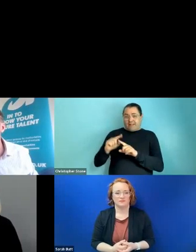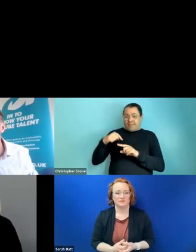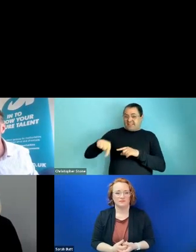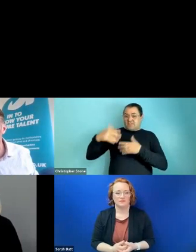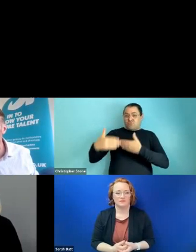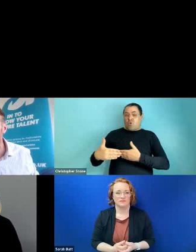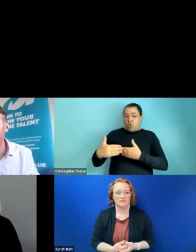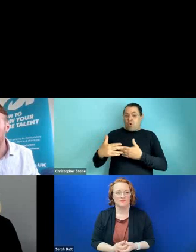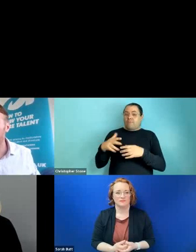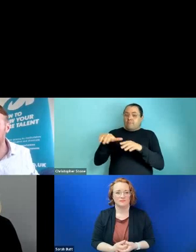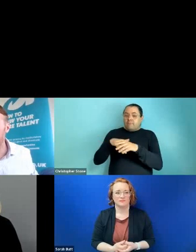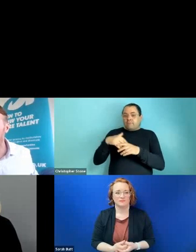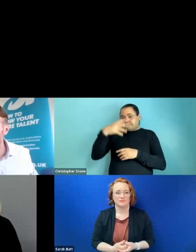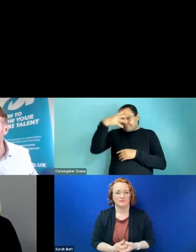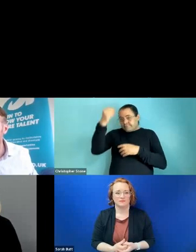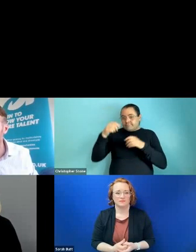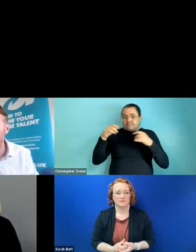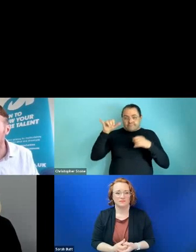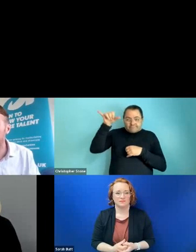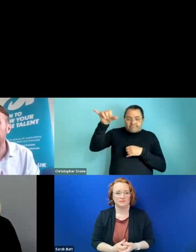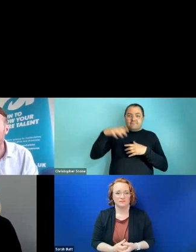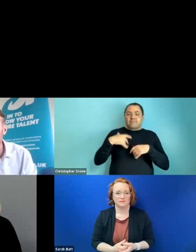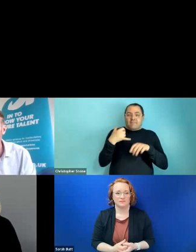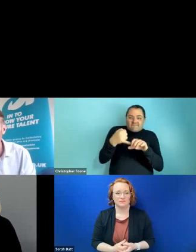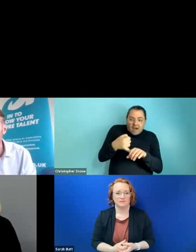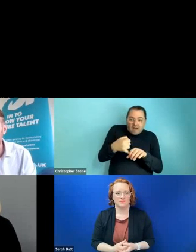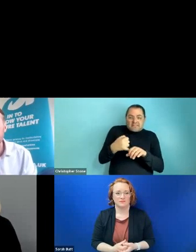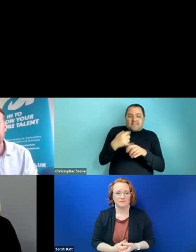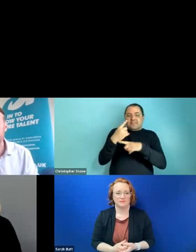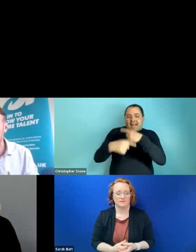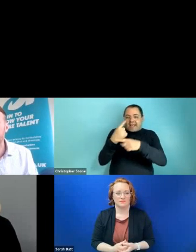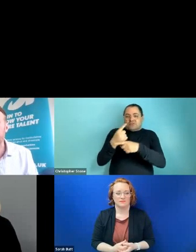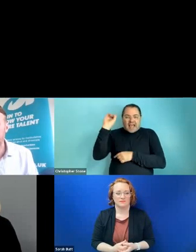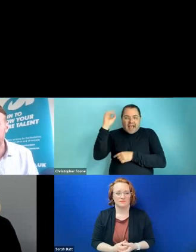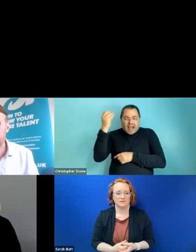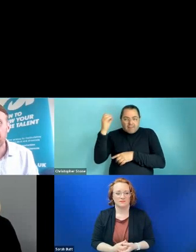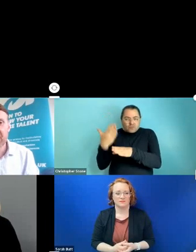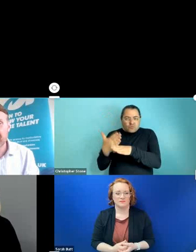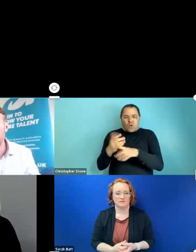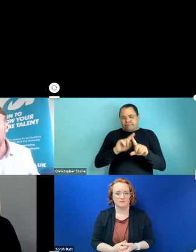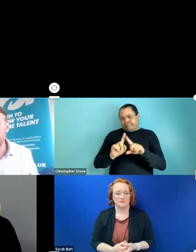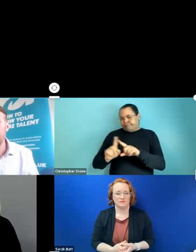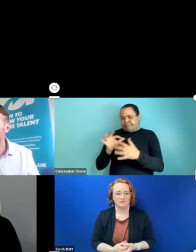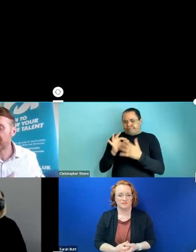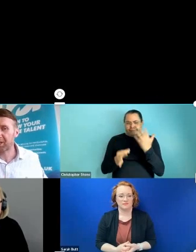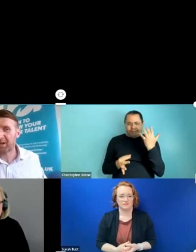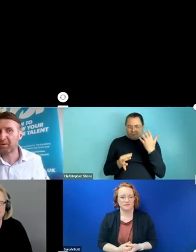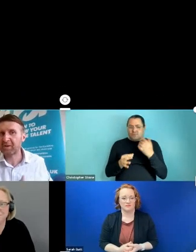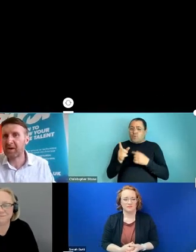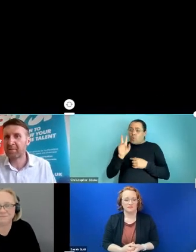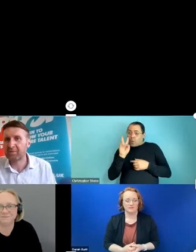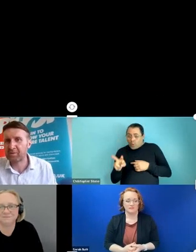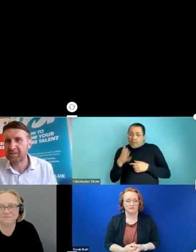careers as cabin crew, we've done careers as a pharmacist. Next year, it'll be careers in the ambulance service. So there's something in there for everyone. So if you've had a look at it, also